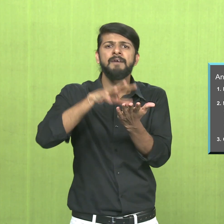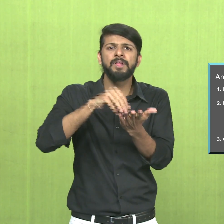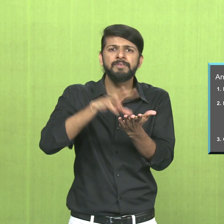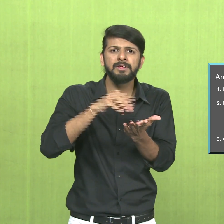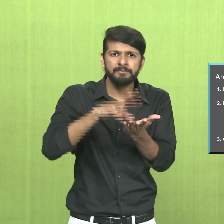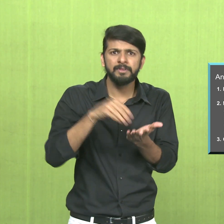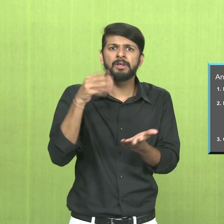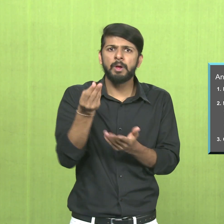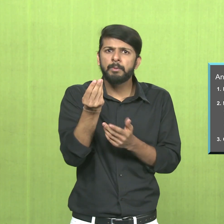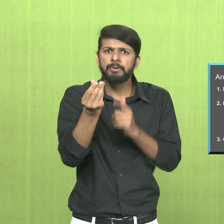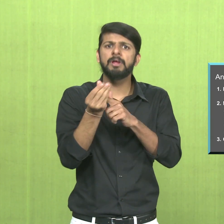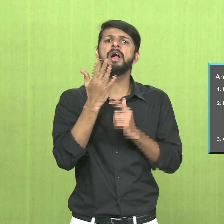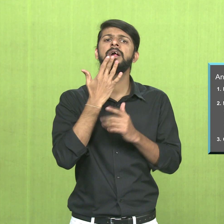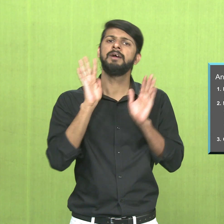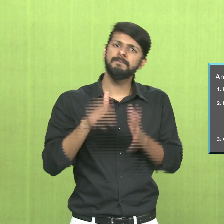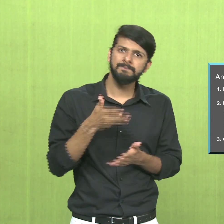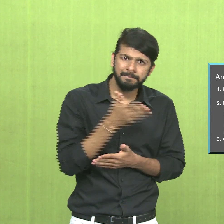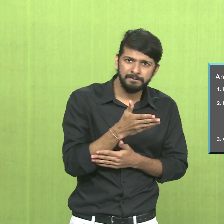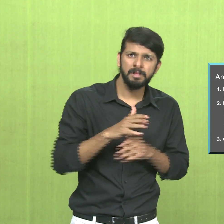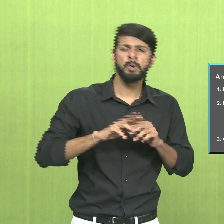the dry colors are made using colored rice,